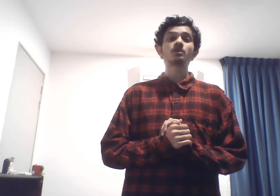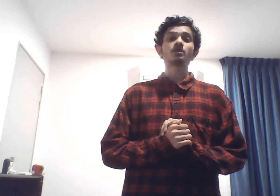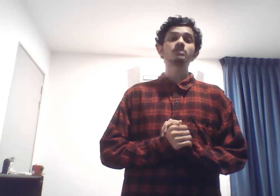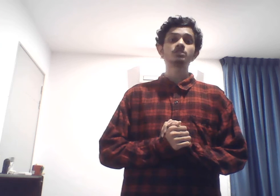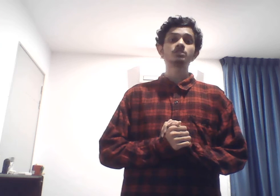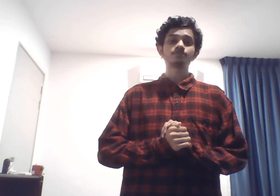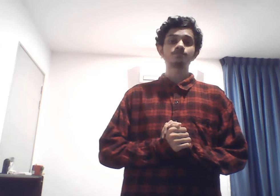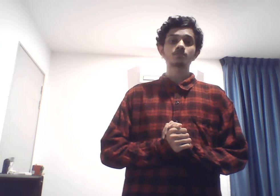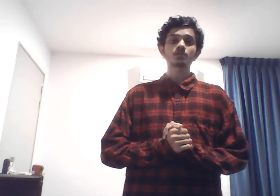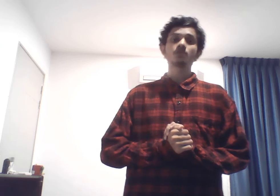called excision.